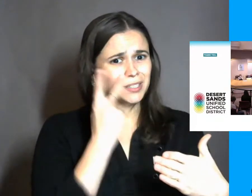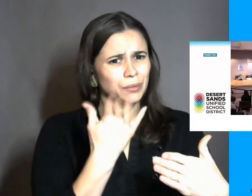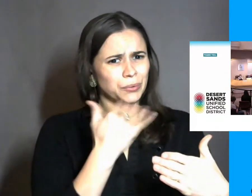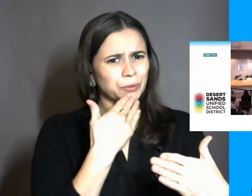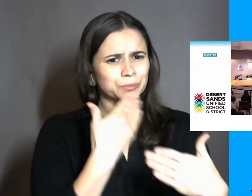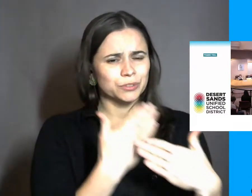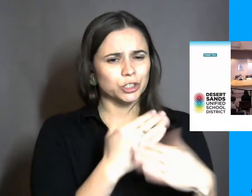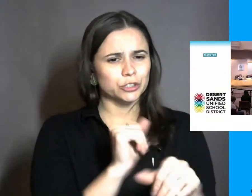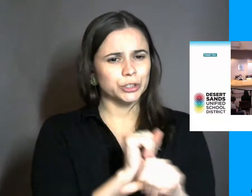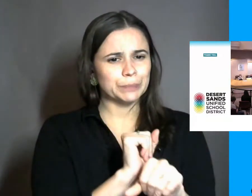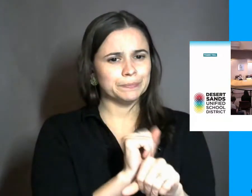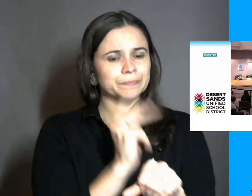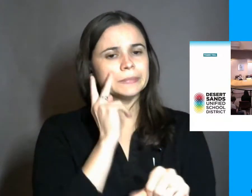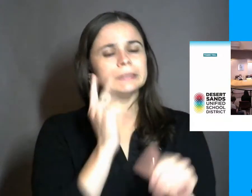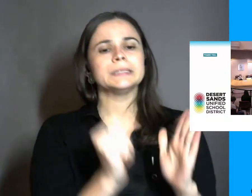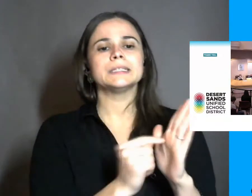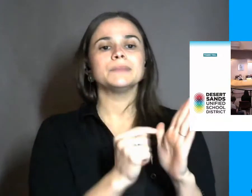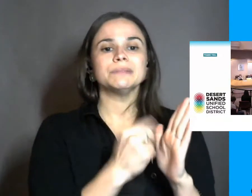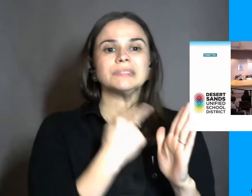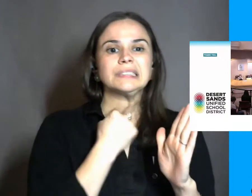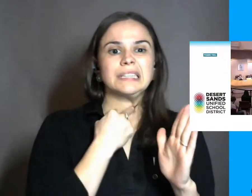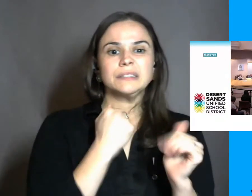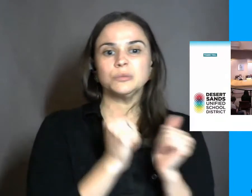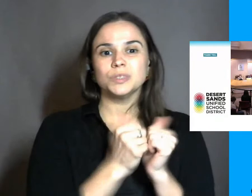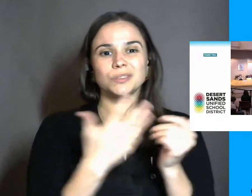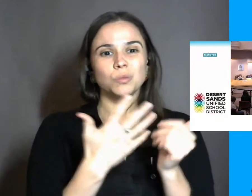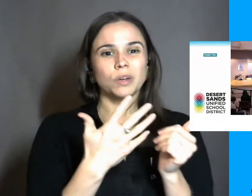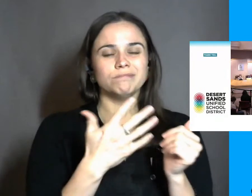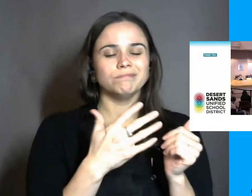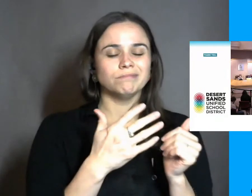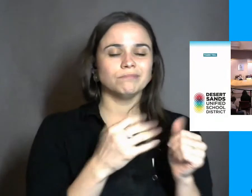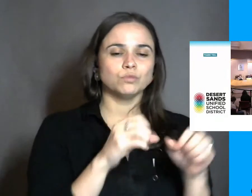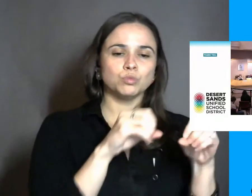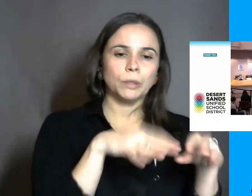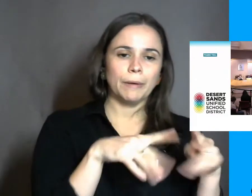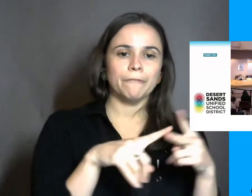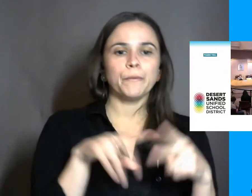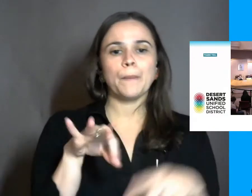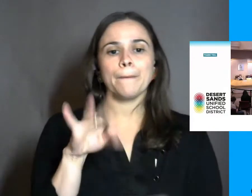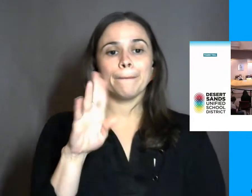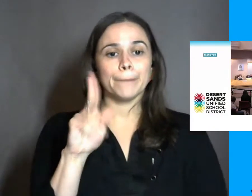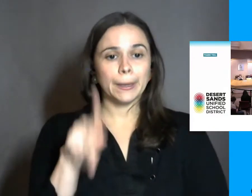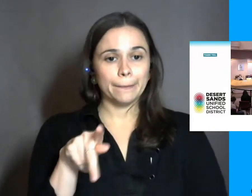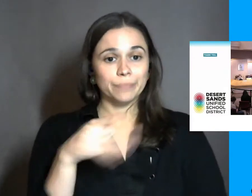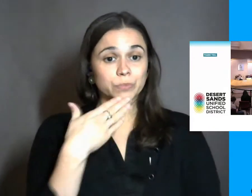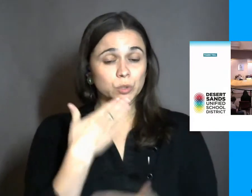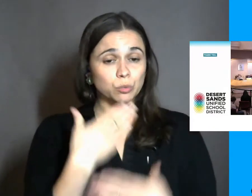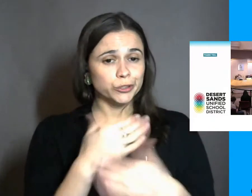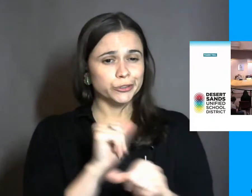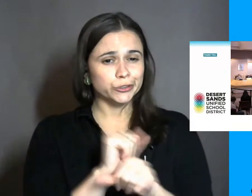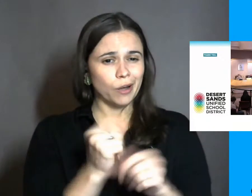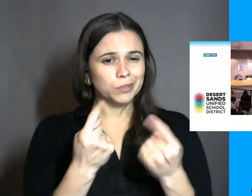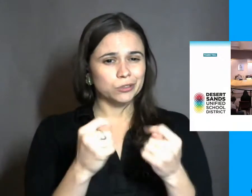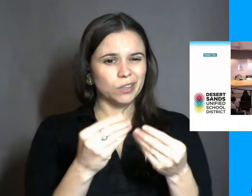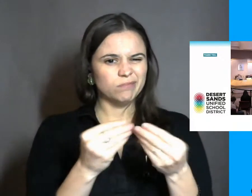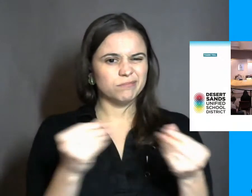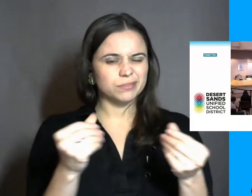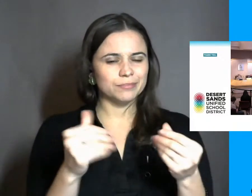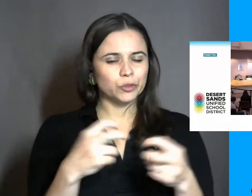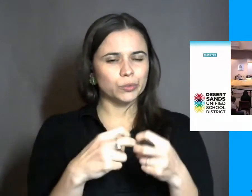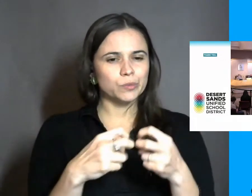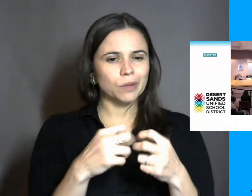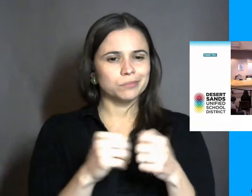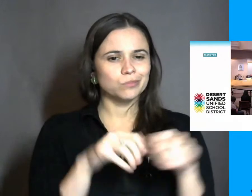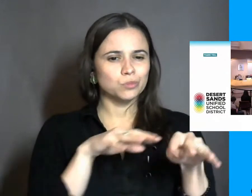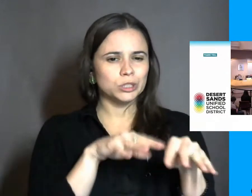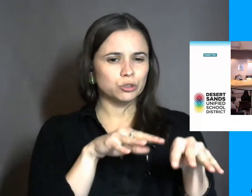up in morning pickups and then late afternoon drop-offs. So good job in mitigating some of those issues, because for the most